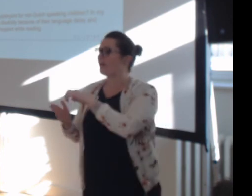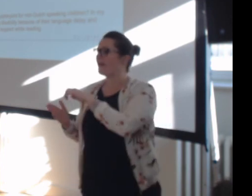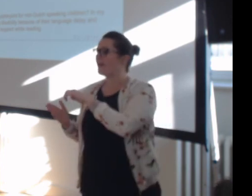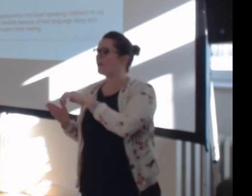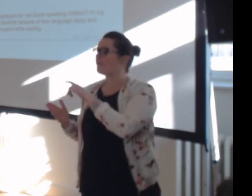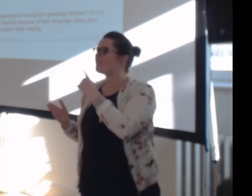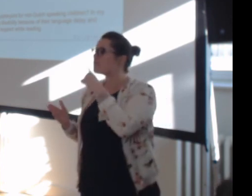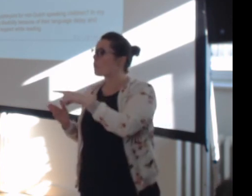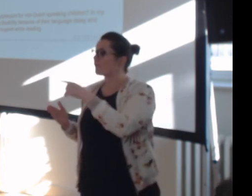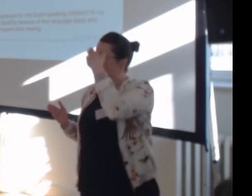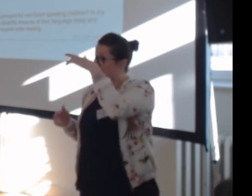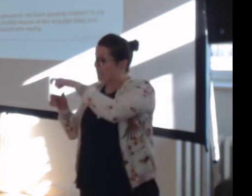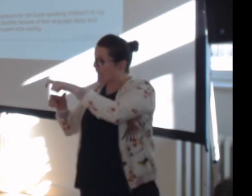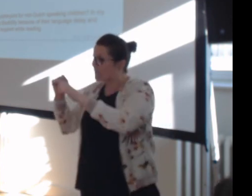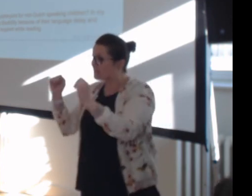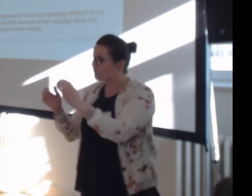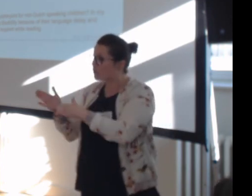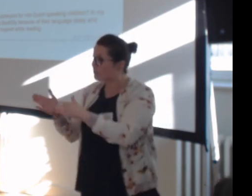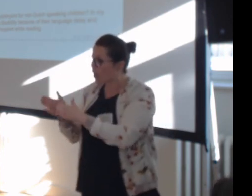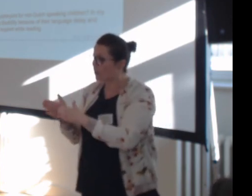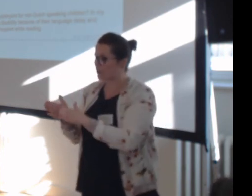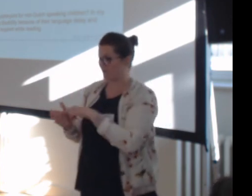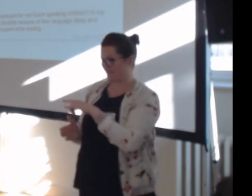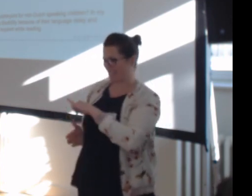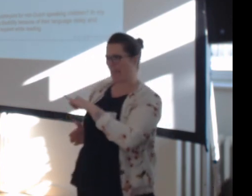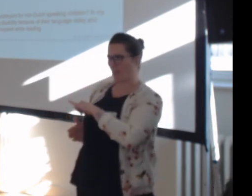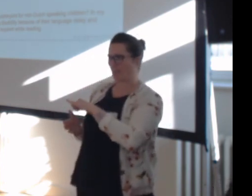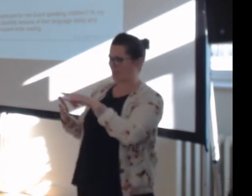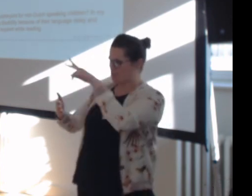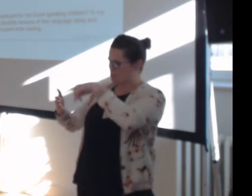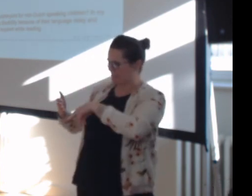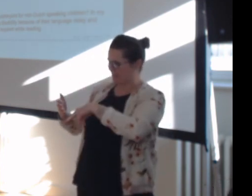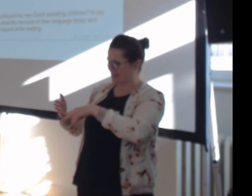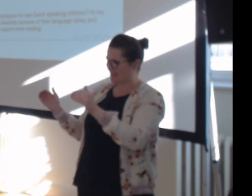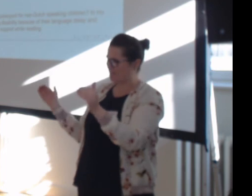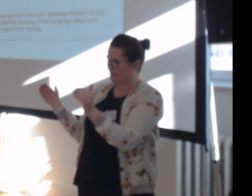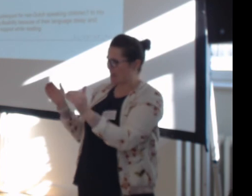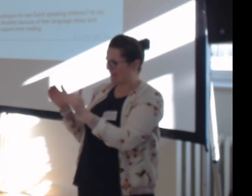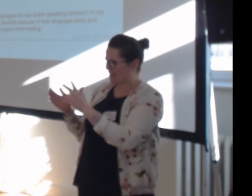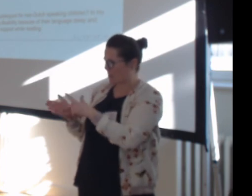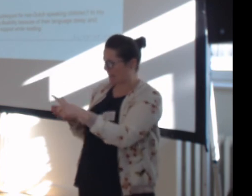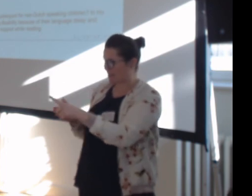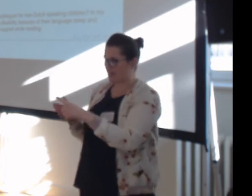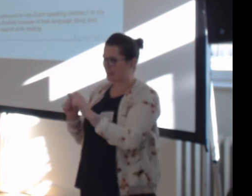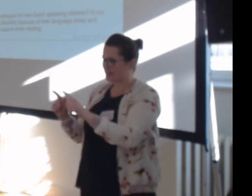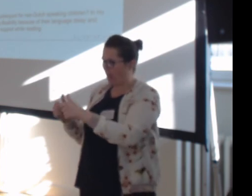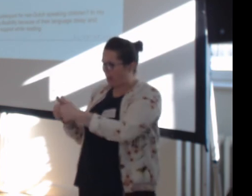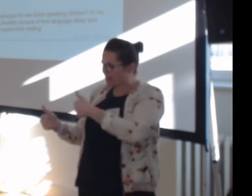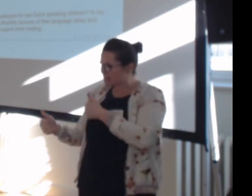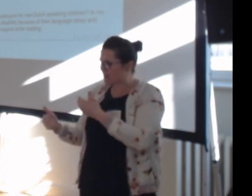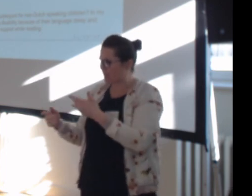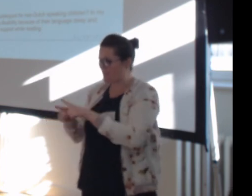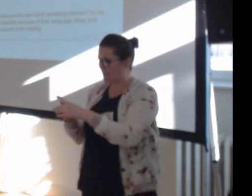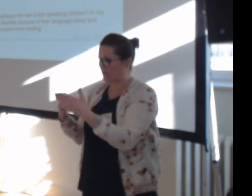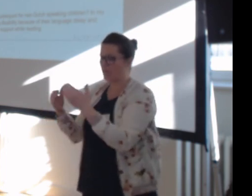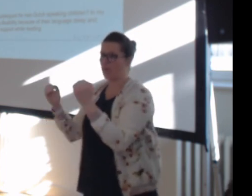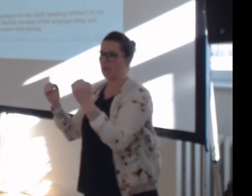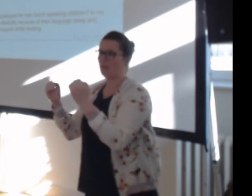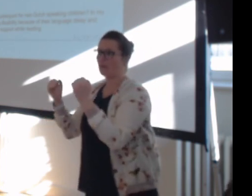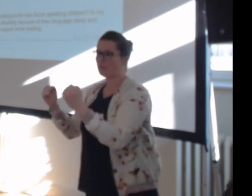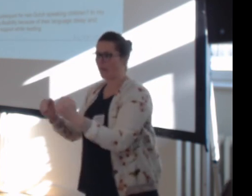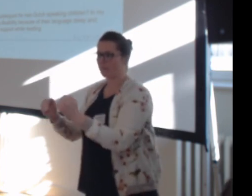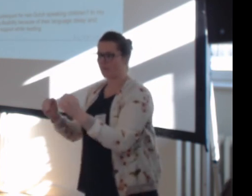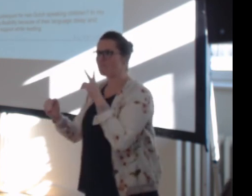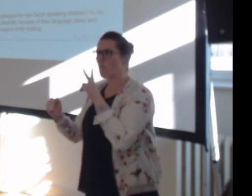children? In my opinion, they have a reading disability because of their language delay, and they can benefit from audio support while reading.